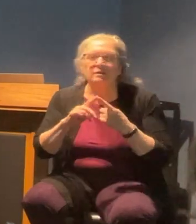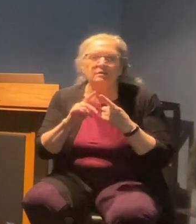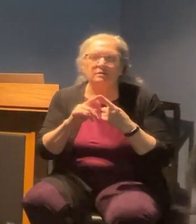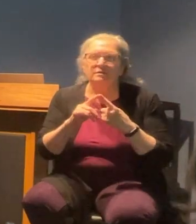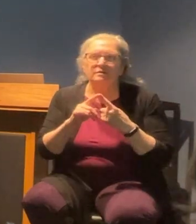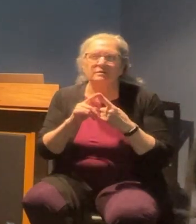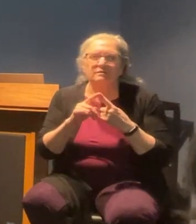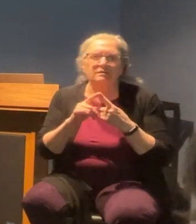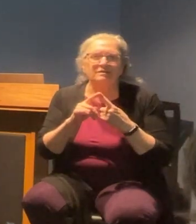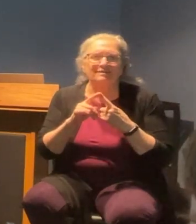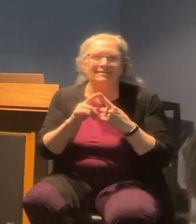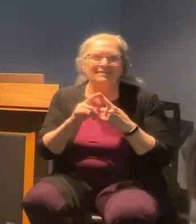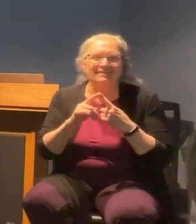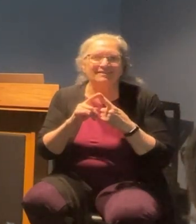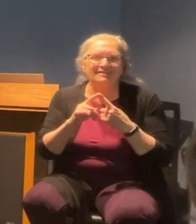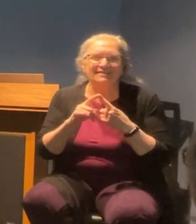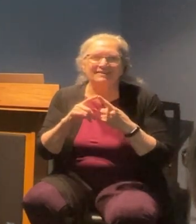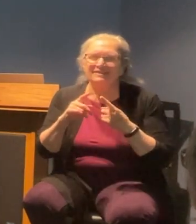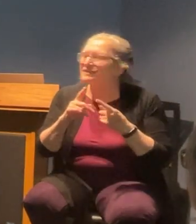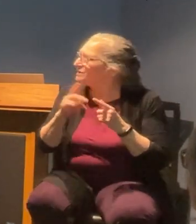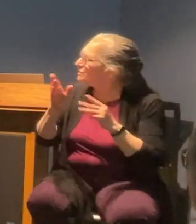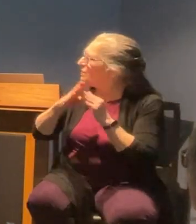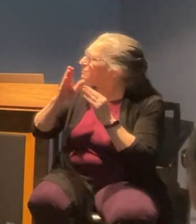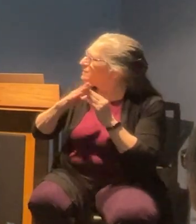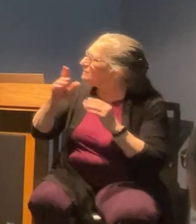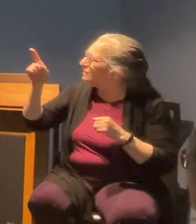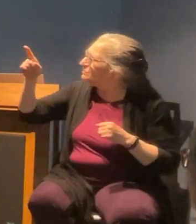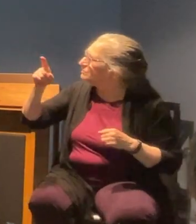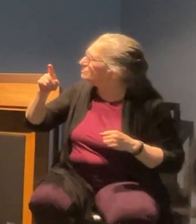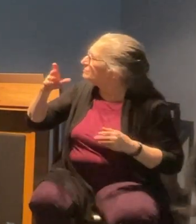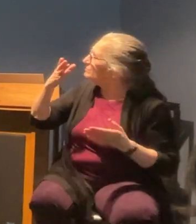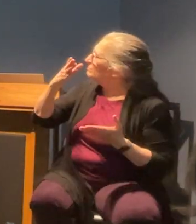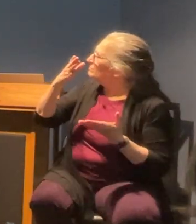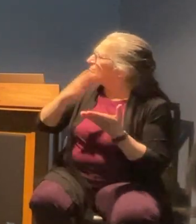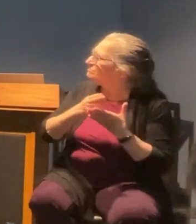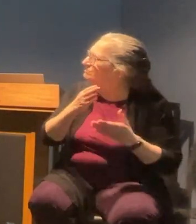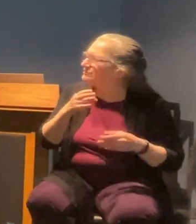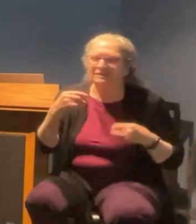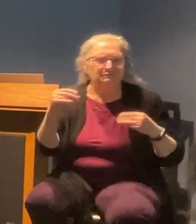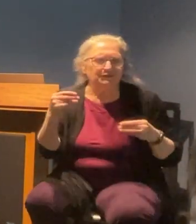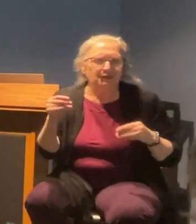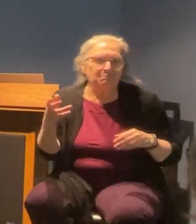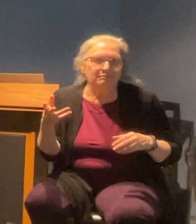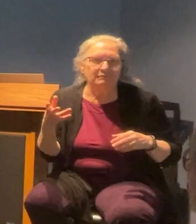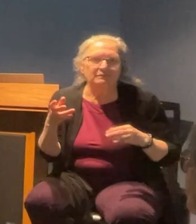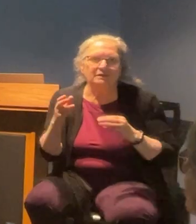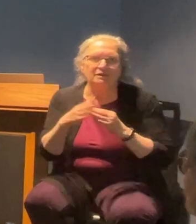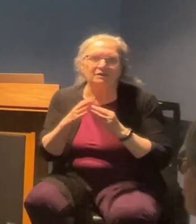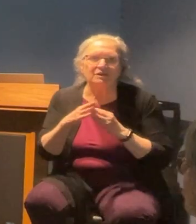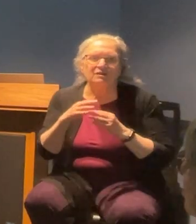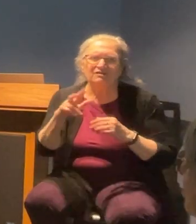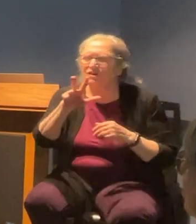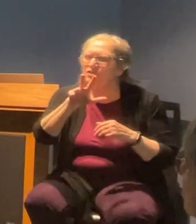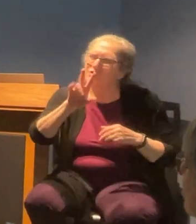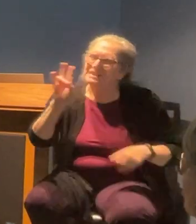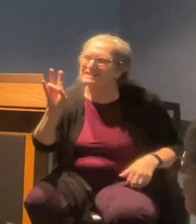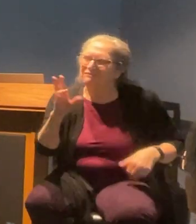So I'm gonna start with the Topshop one. Topshop purchased through ASOS for